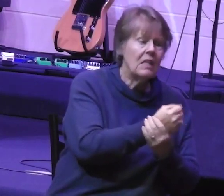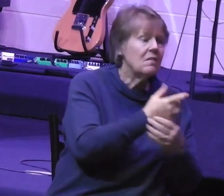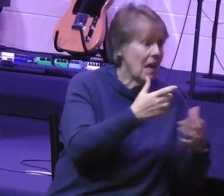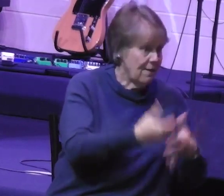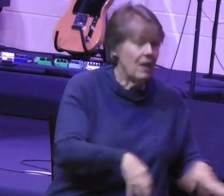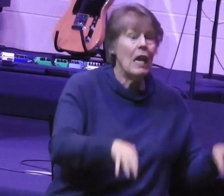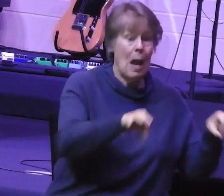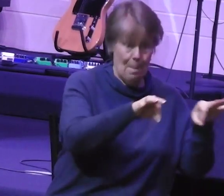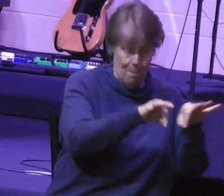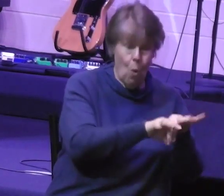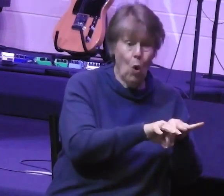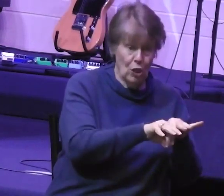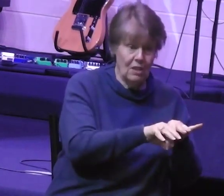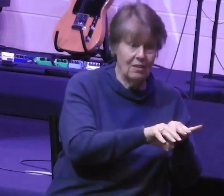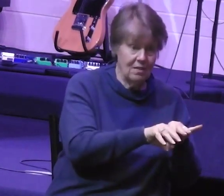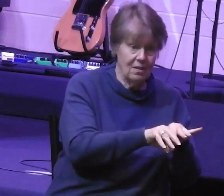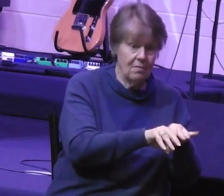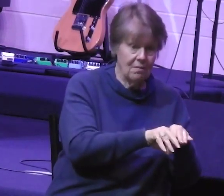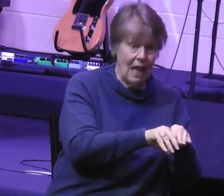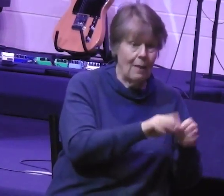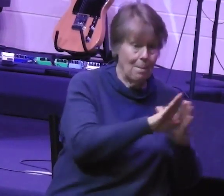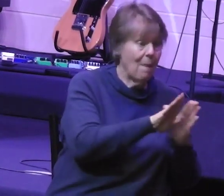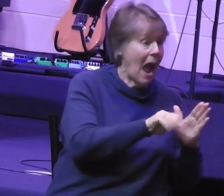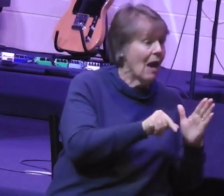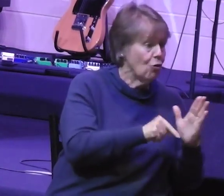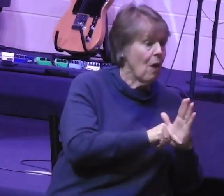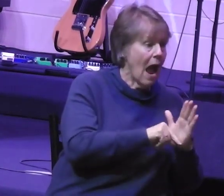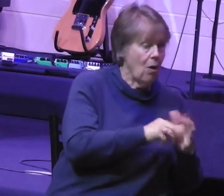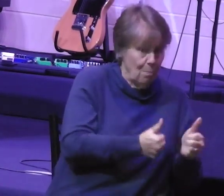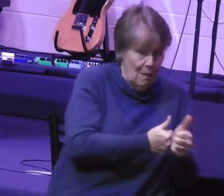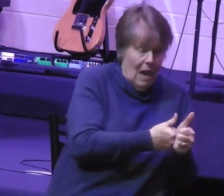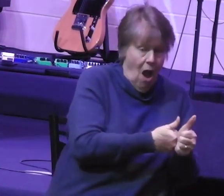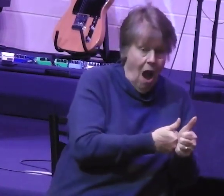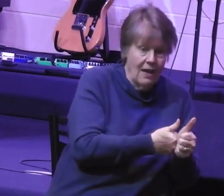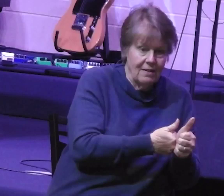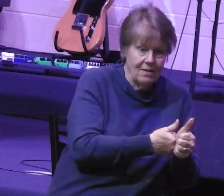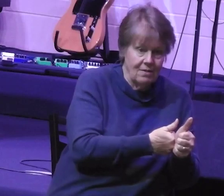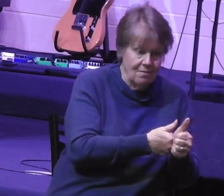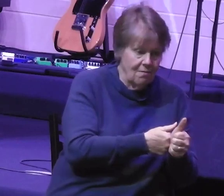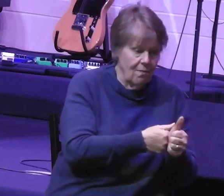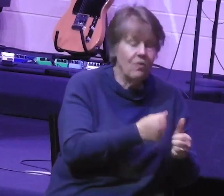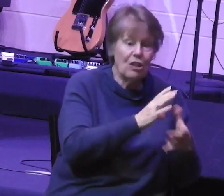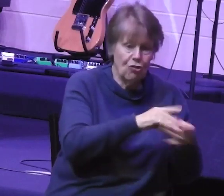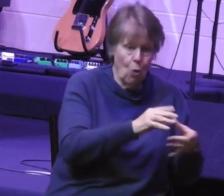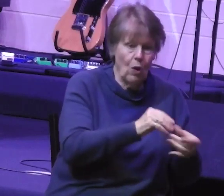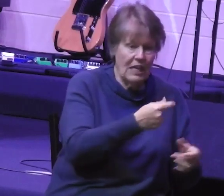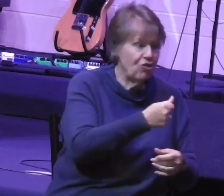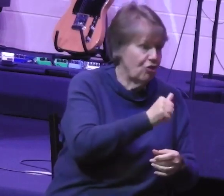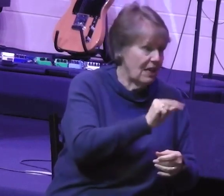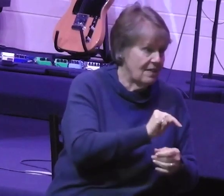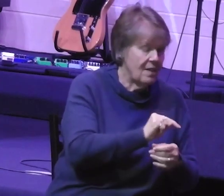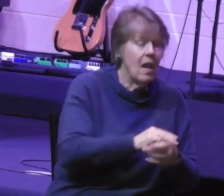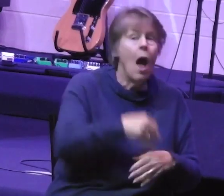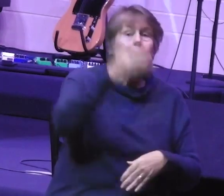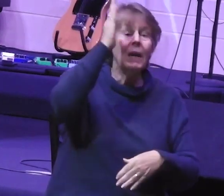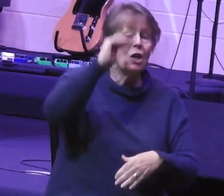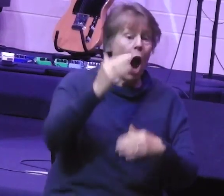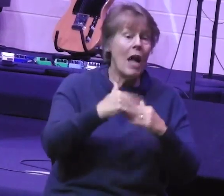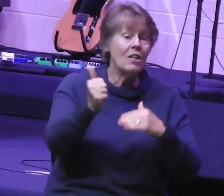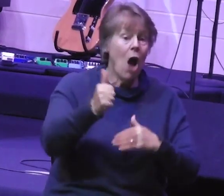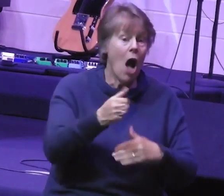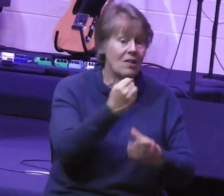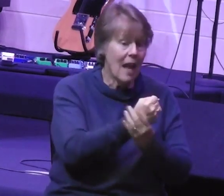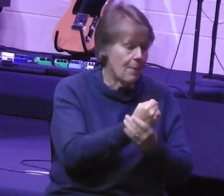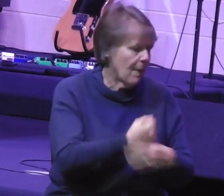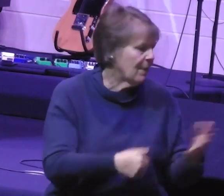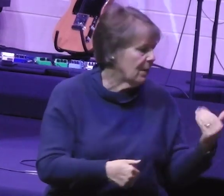backstory to the whole book of Exodus. And so we meet Abraham in the beginning of the book of Genesis, and God calls Abraham and says, Abraham, come here.